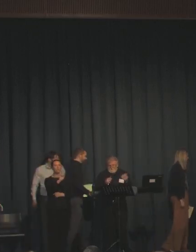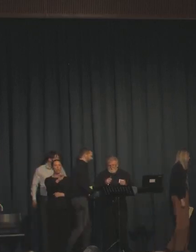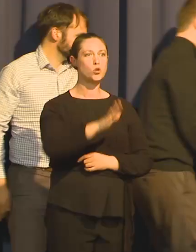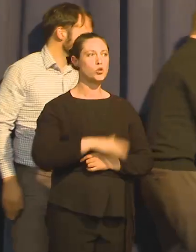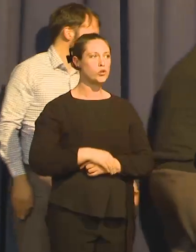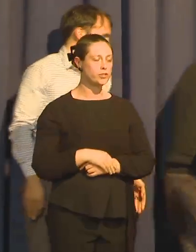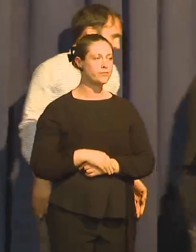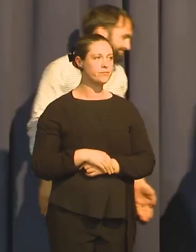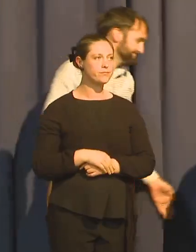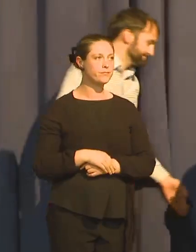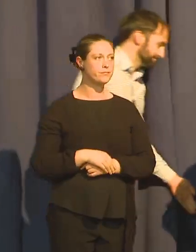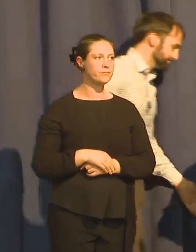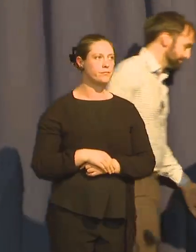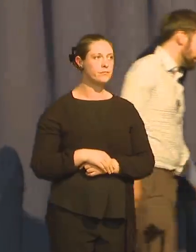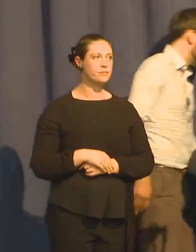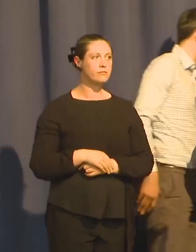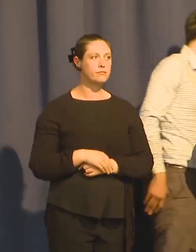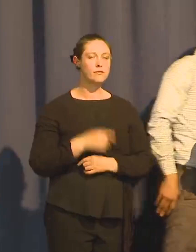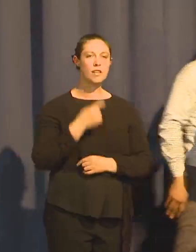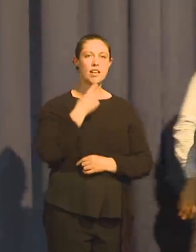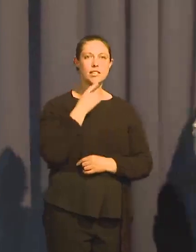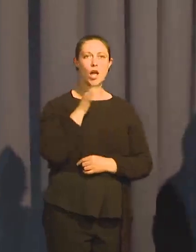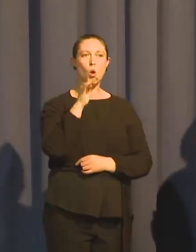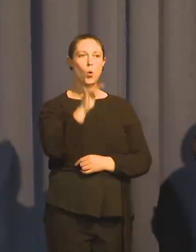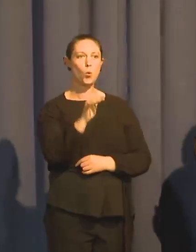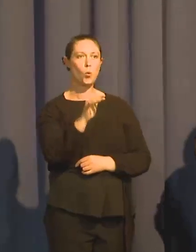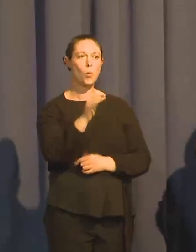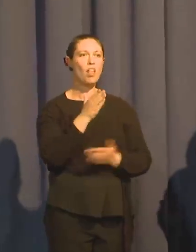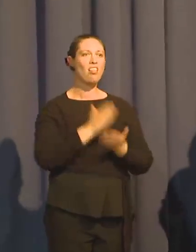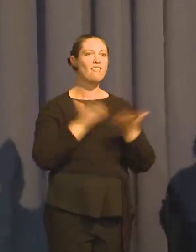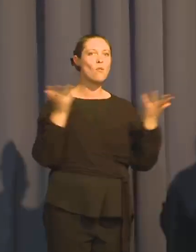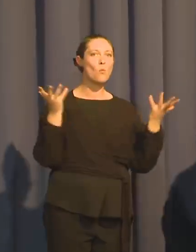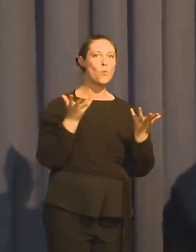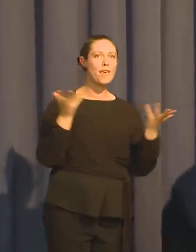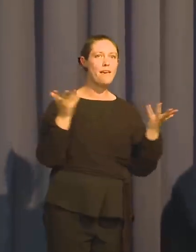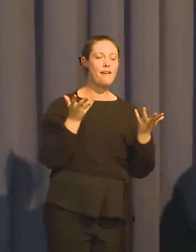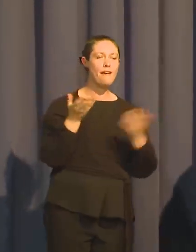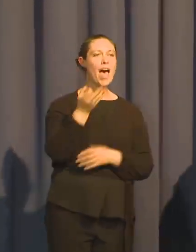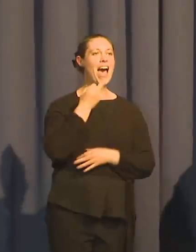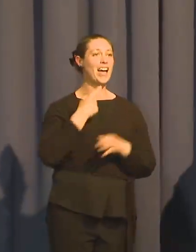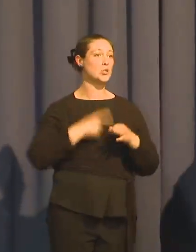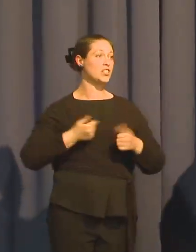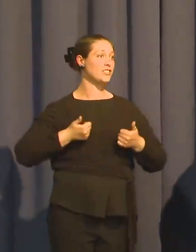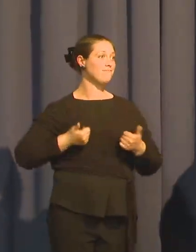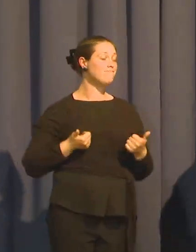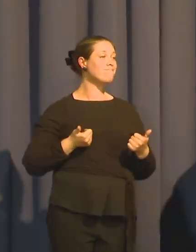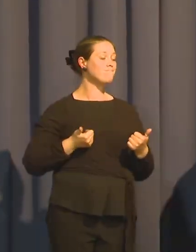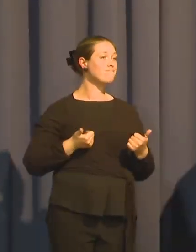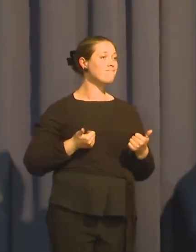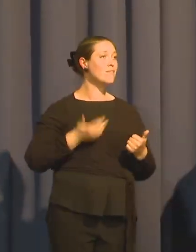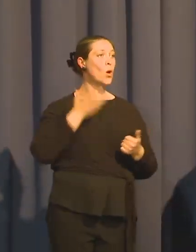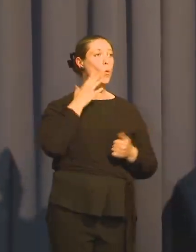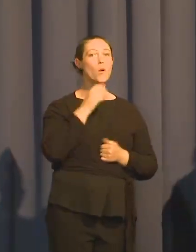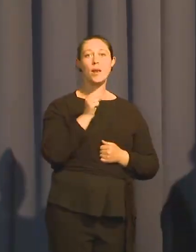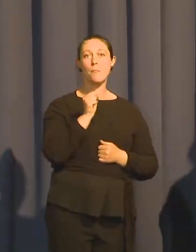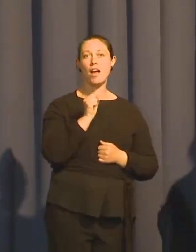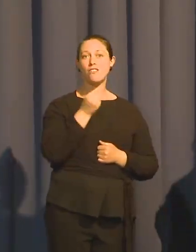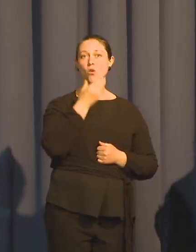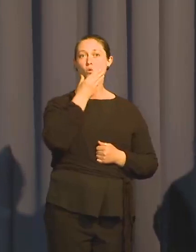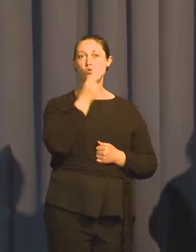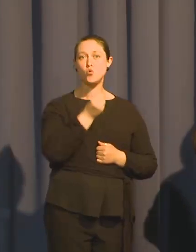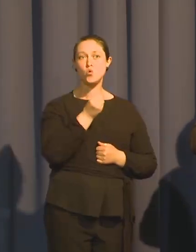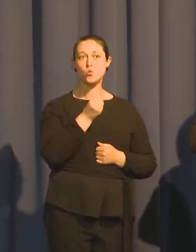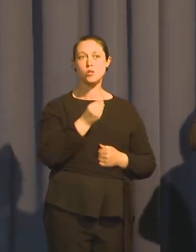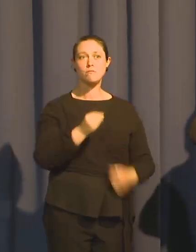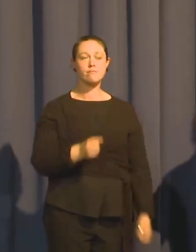just advise your name, what area you live in, and then ask your question. Now, when you're using a microphone, please